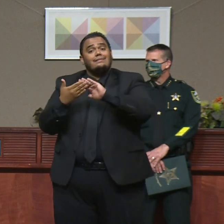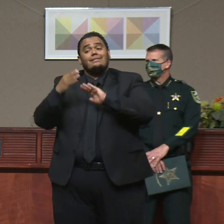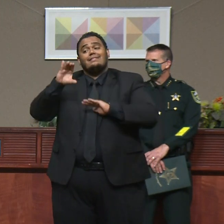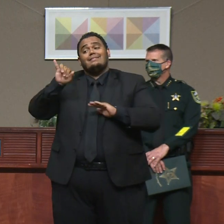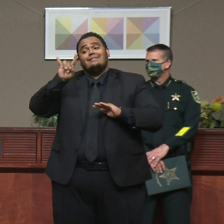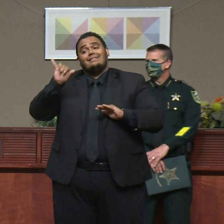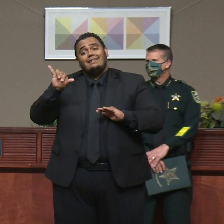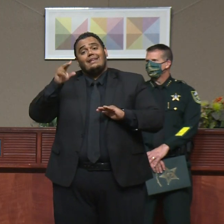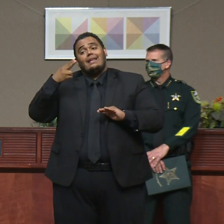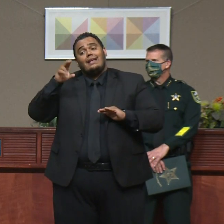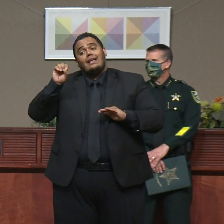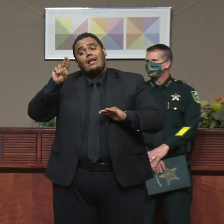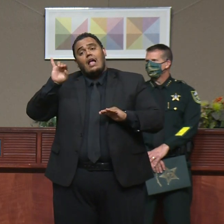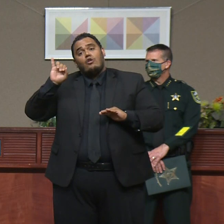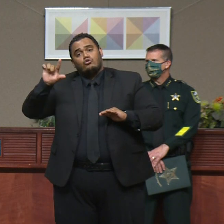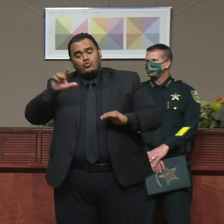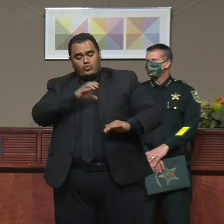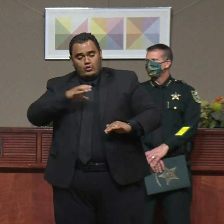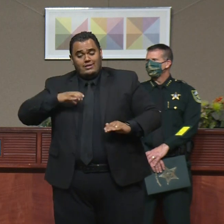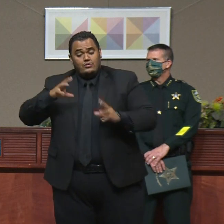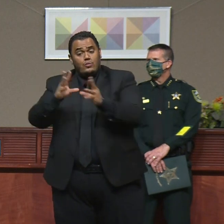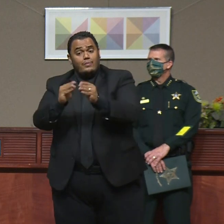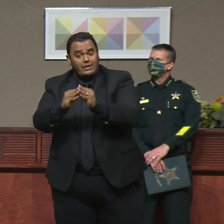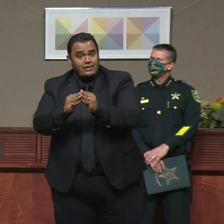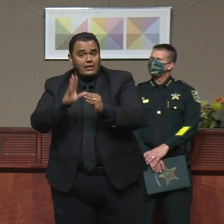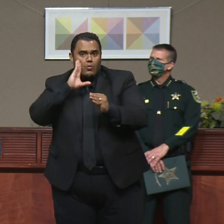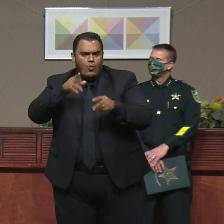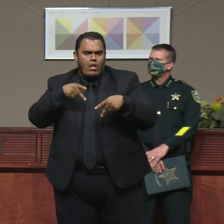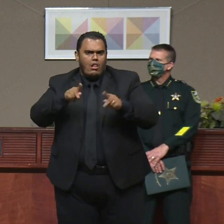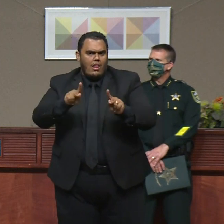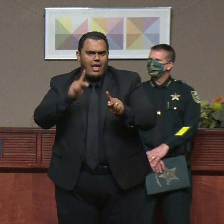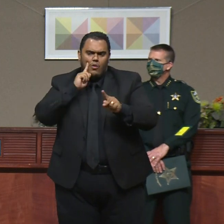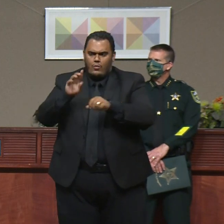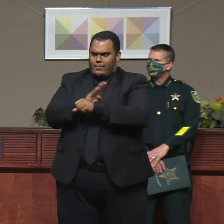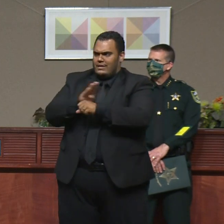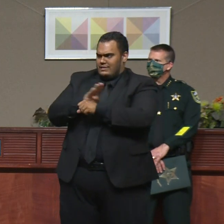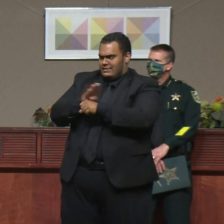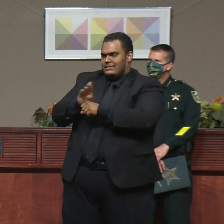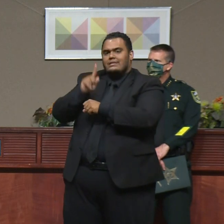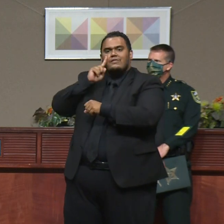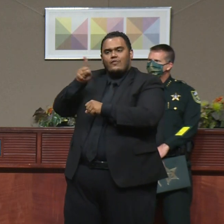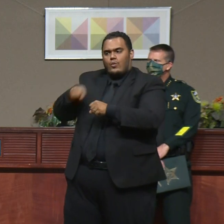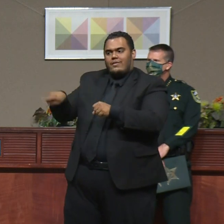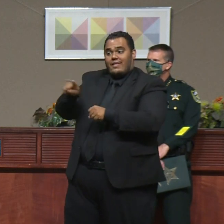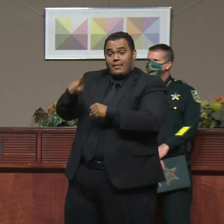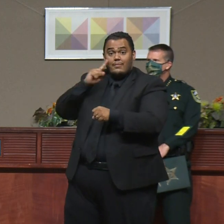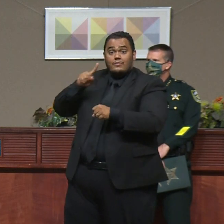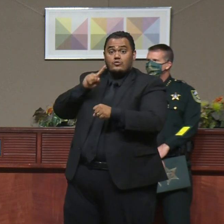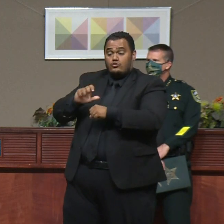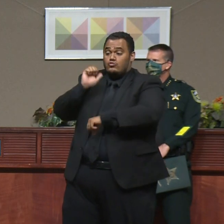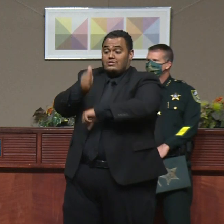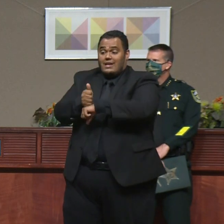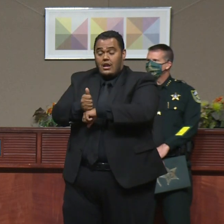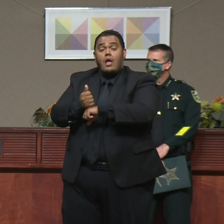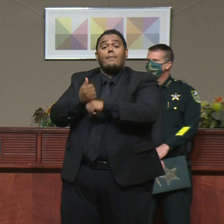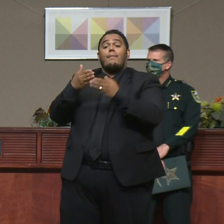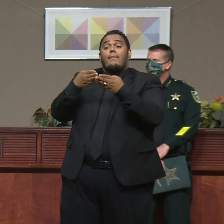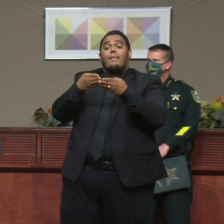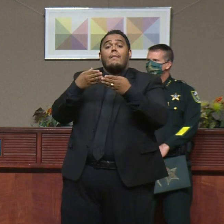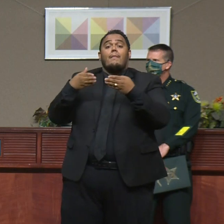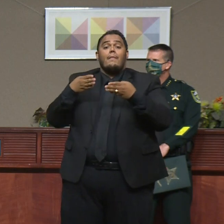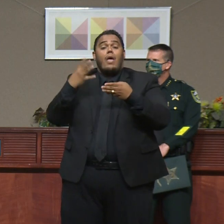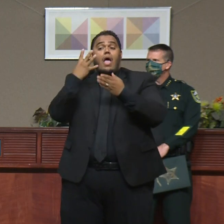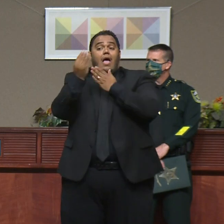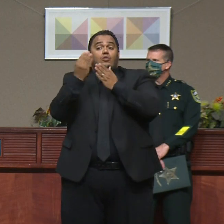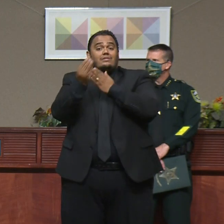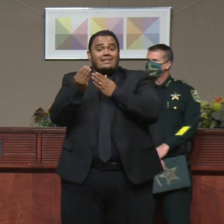need council support, allowing businesses to safely expand sales and restaurant seating into public rights-of-way. So that would